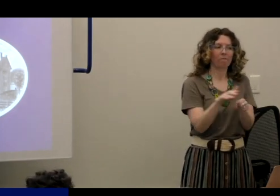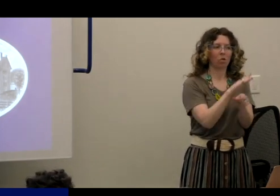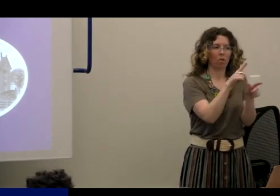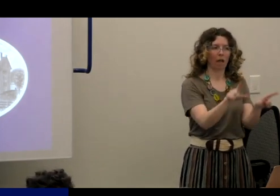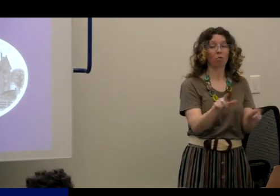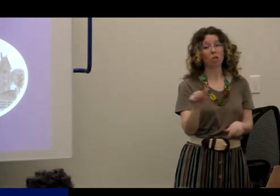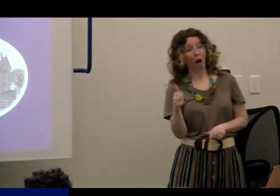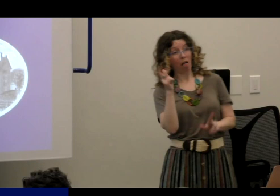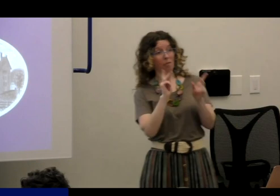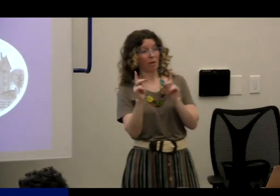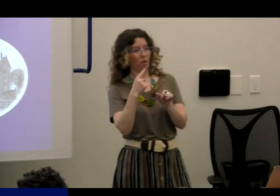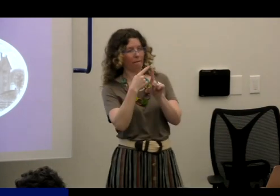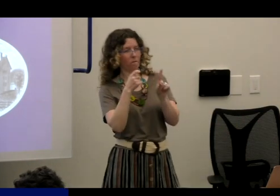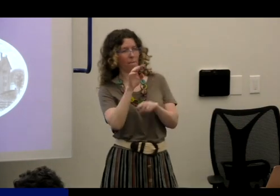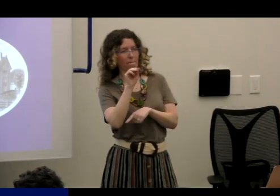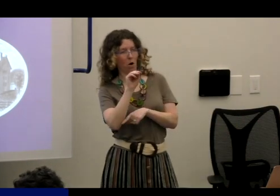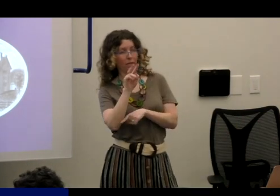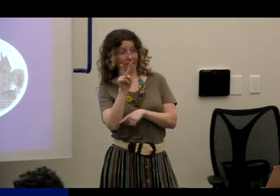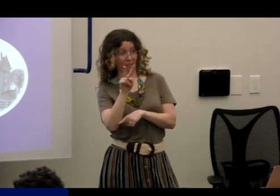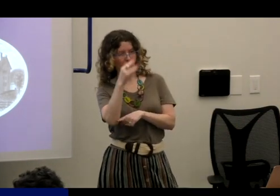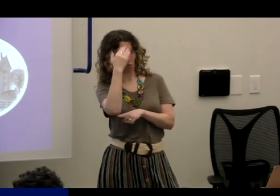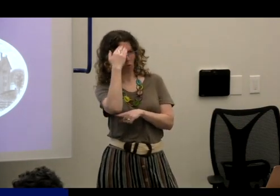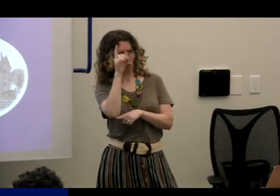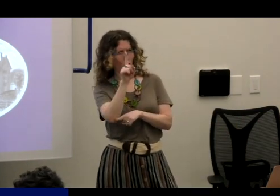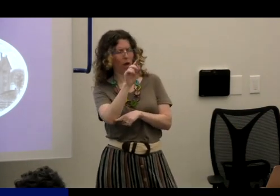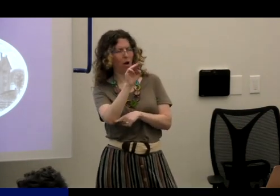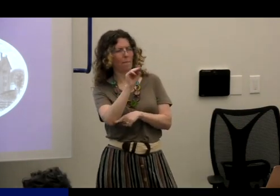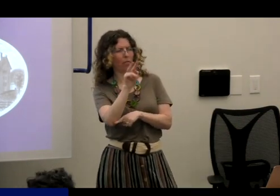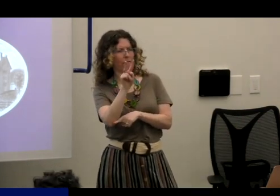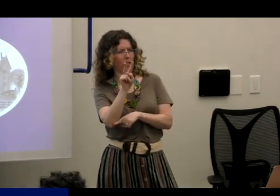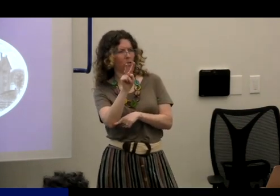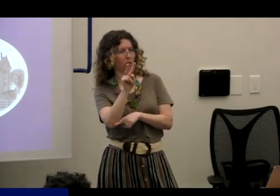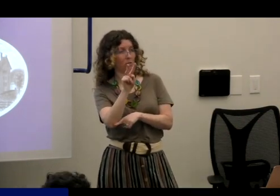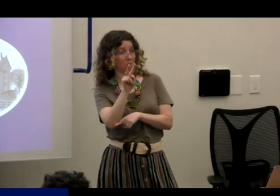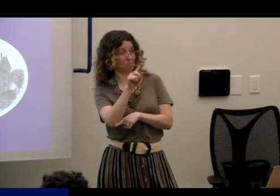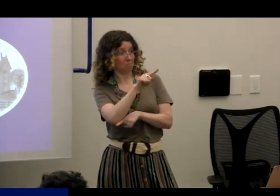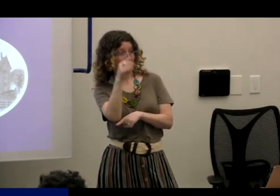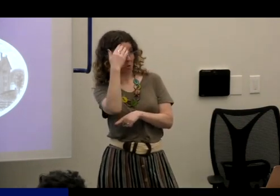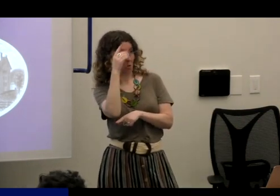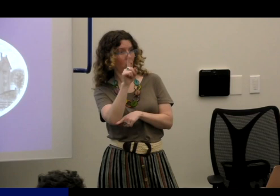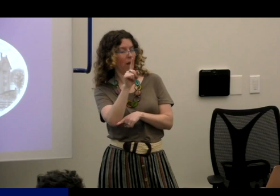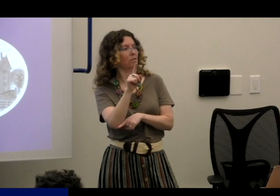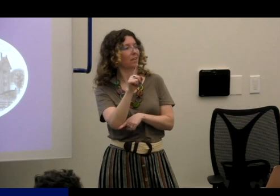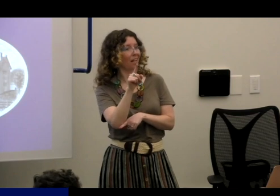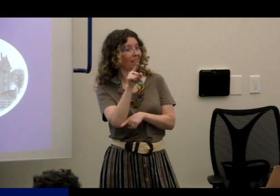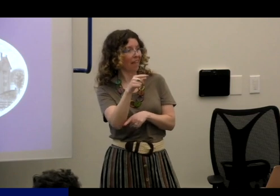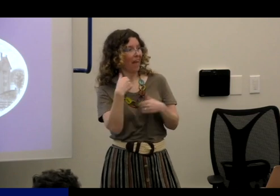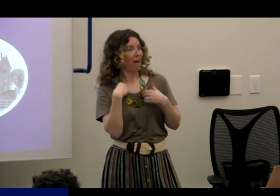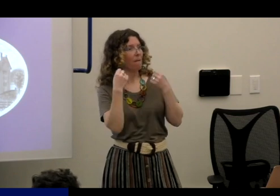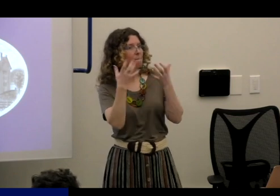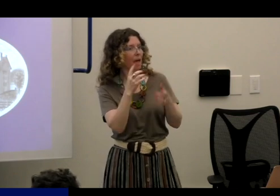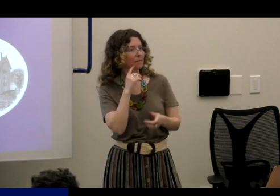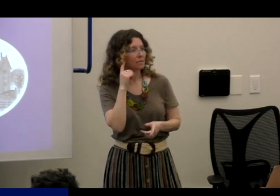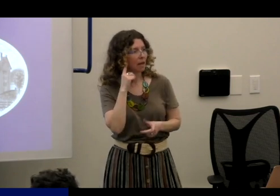sign language with their family, but it wasn't a language other people would understand. And then there's also Martha's Vineyard. Have any of you heard of Martha's Vineyard